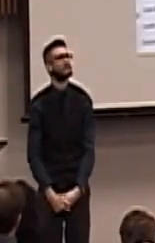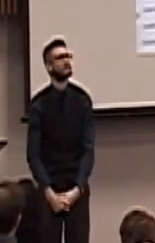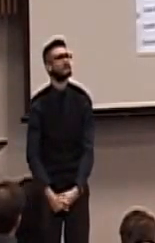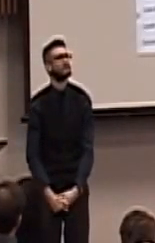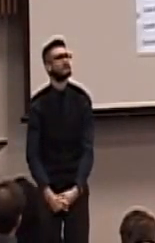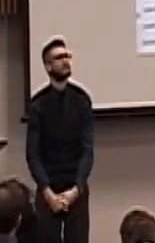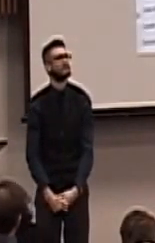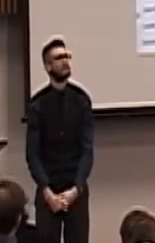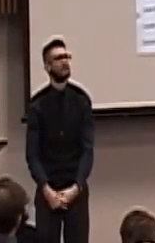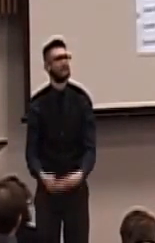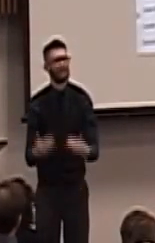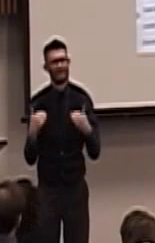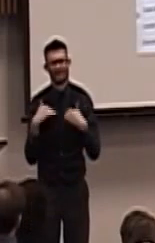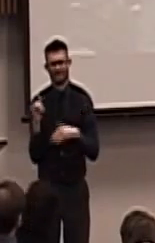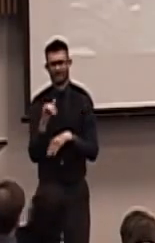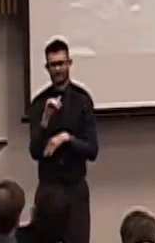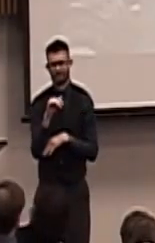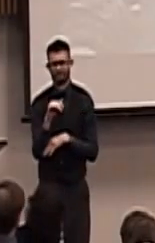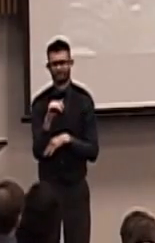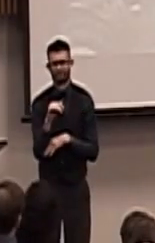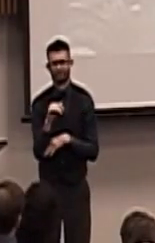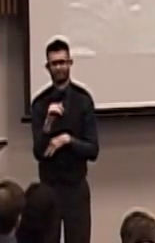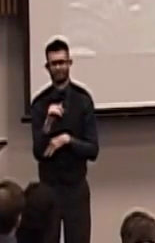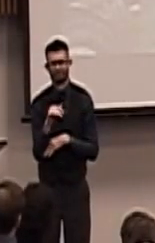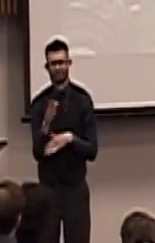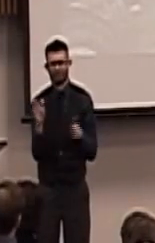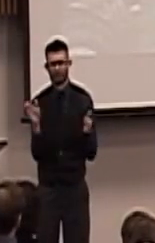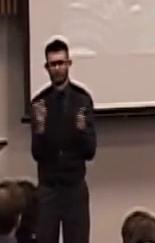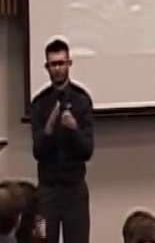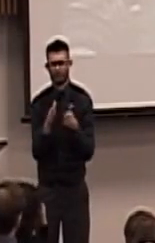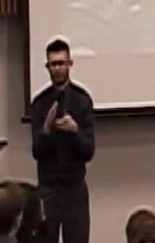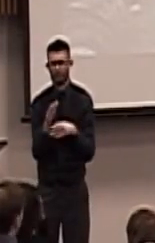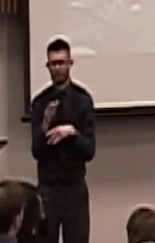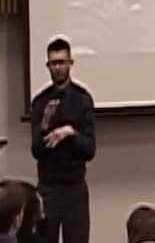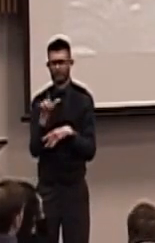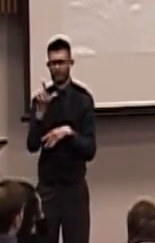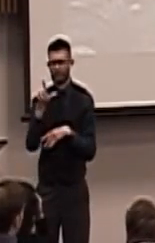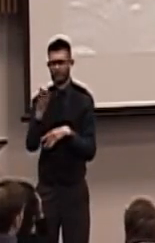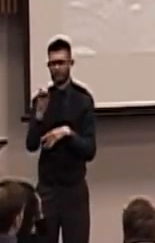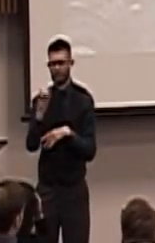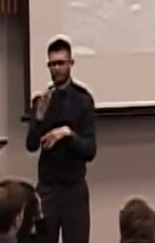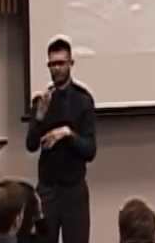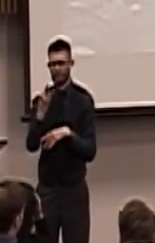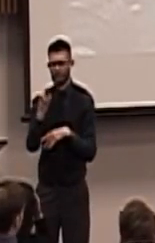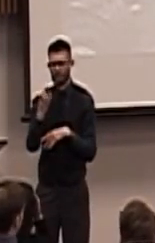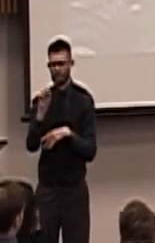we've developed a micro-lending program to be able to help